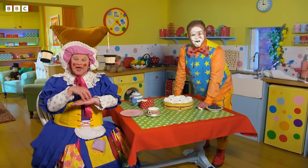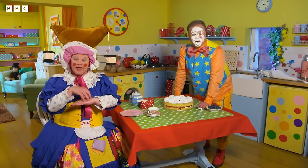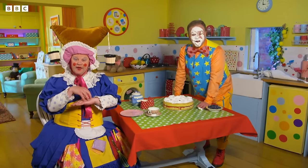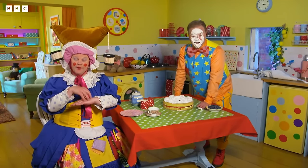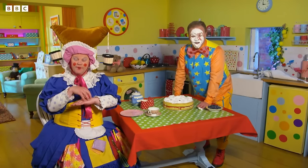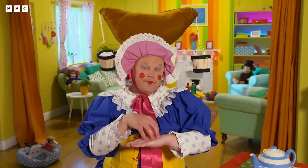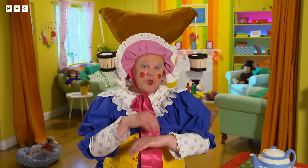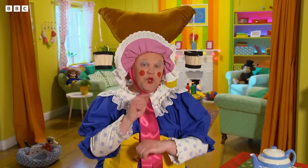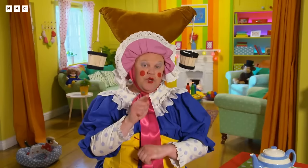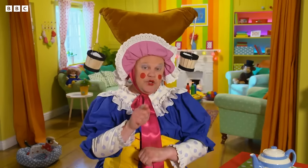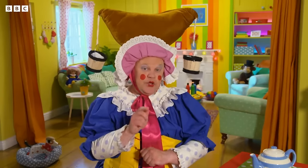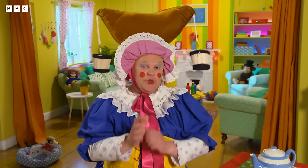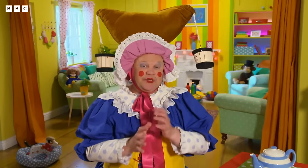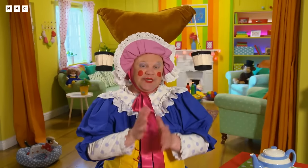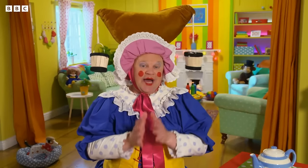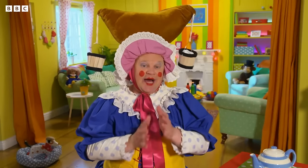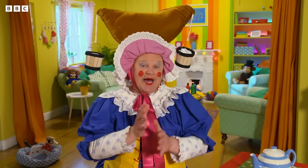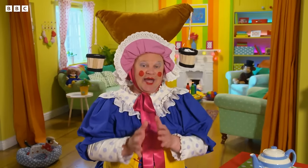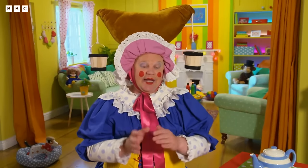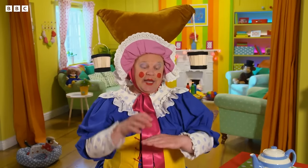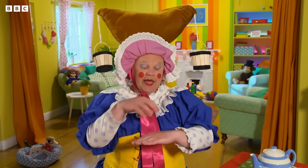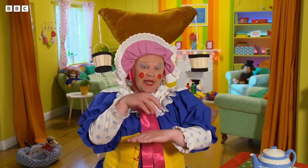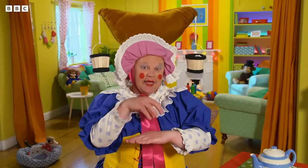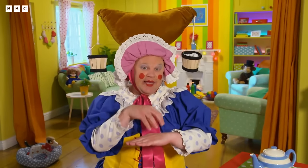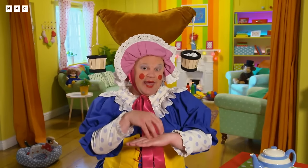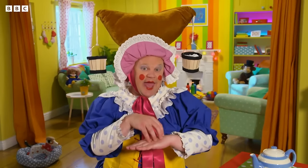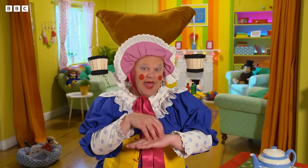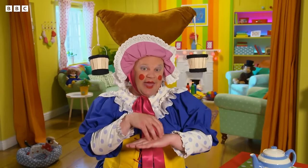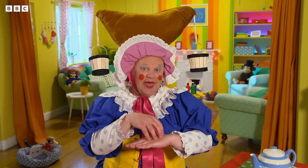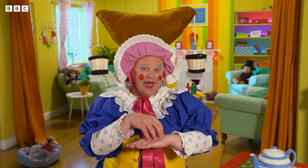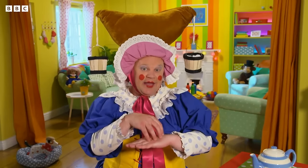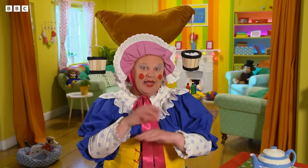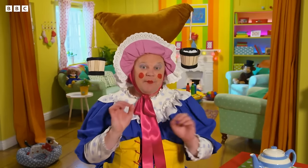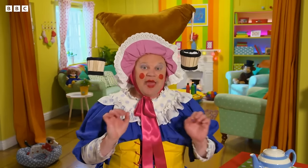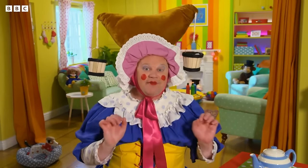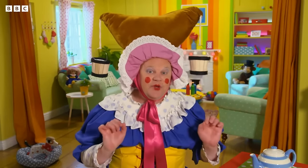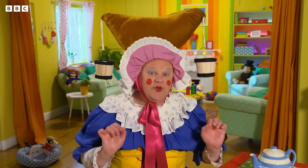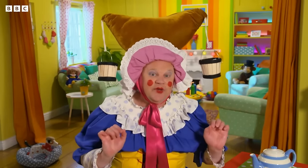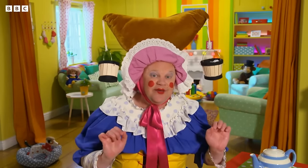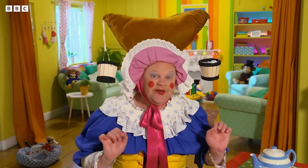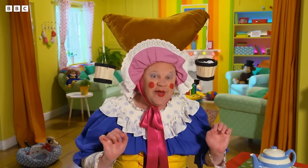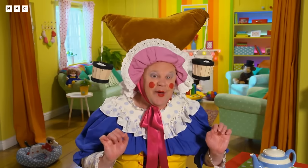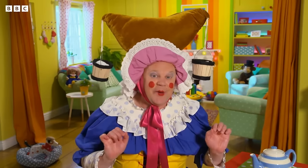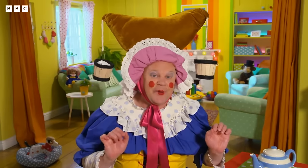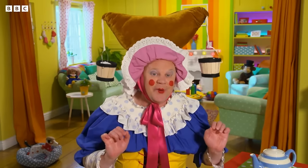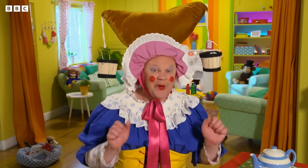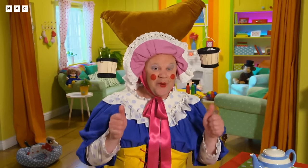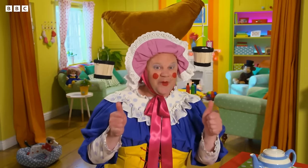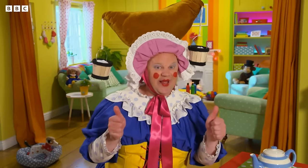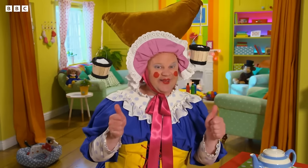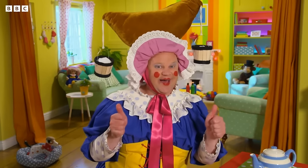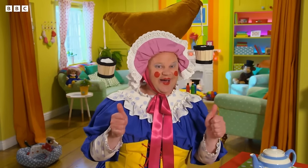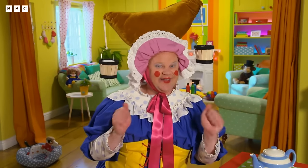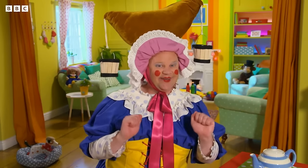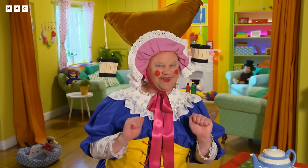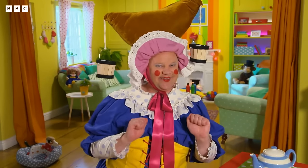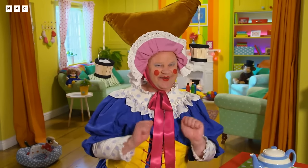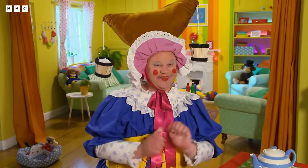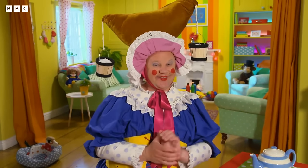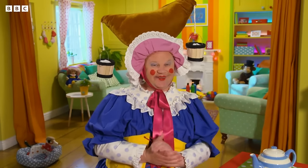Cake. You sign. Cake. Let me have a look. Oh, well done.